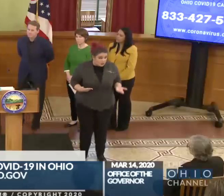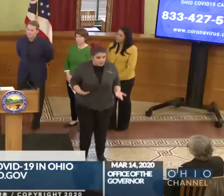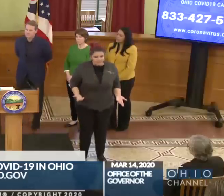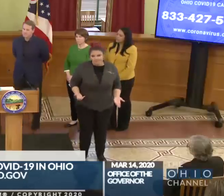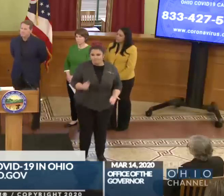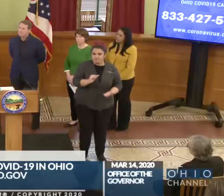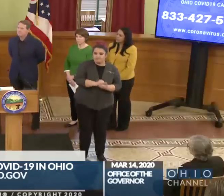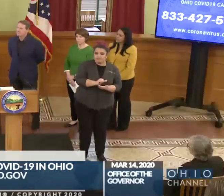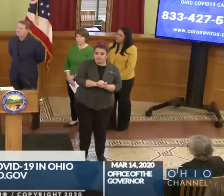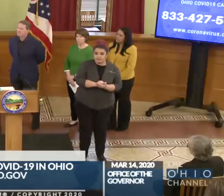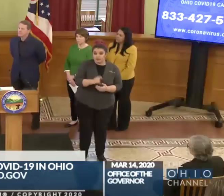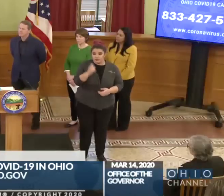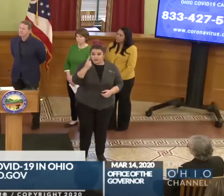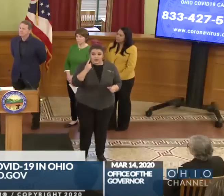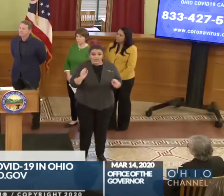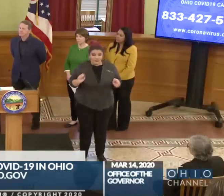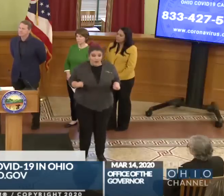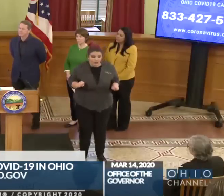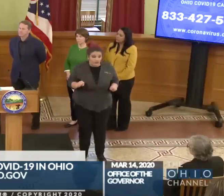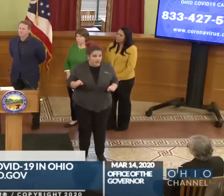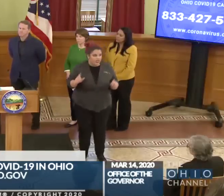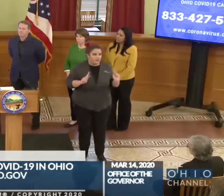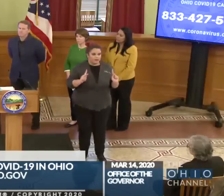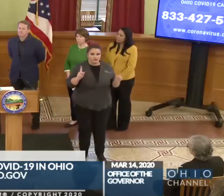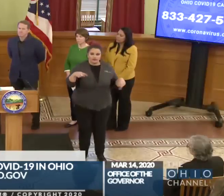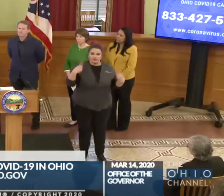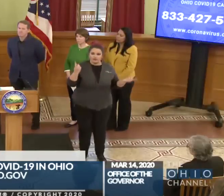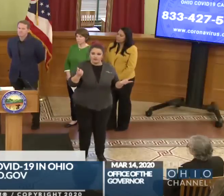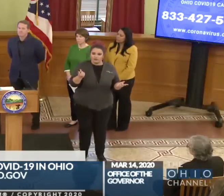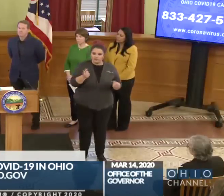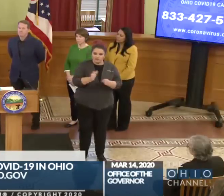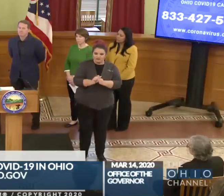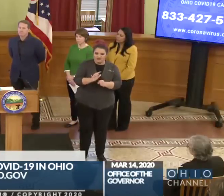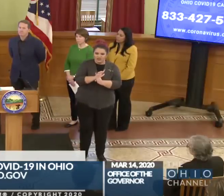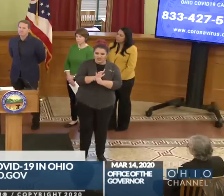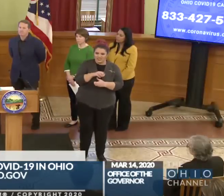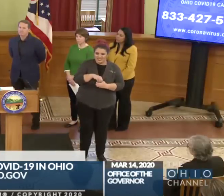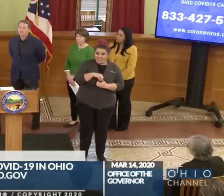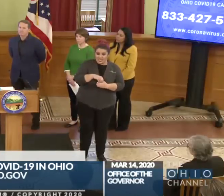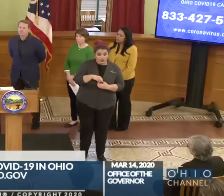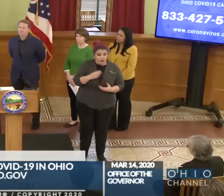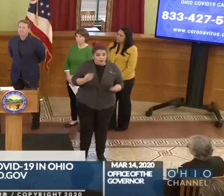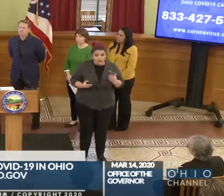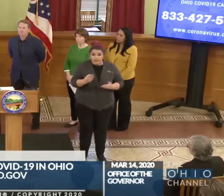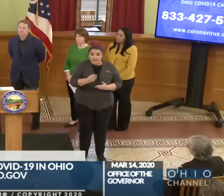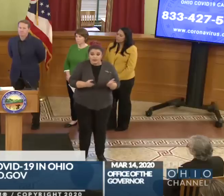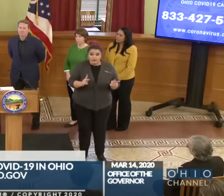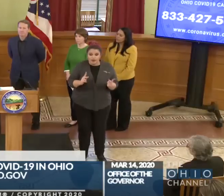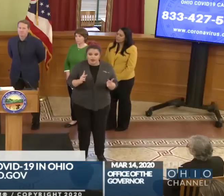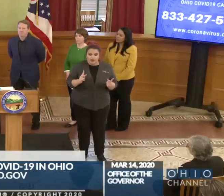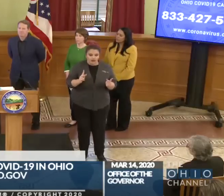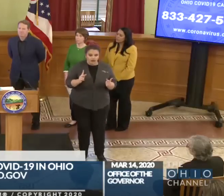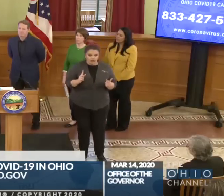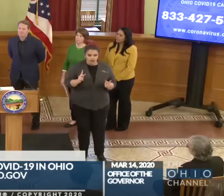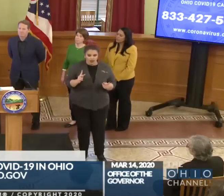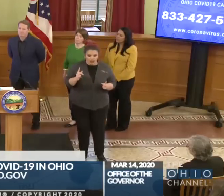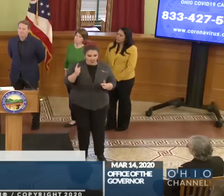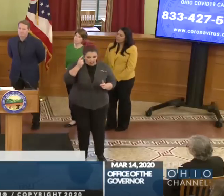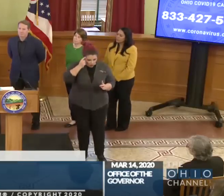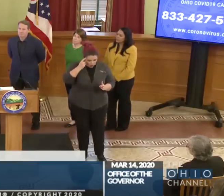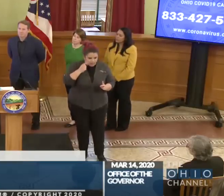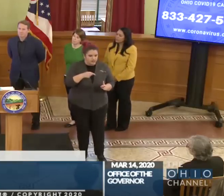had coronavirus likely for a while. We may have even had deaths, even here, like they saw in Washington, people that had been diagnosed with something